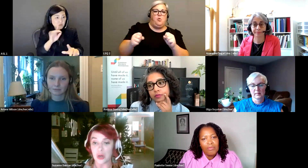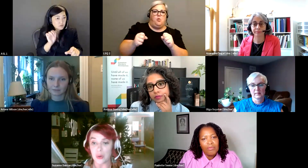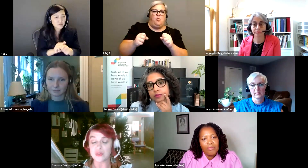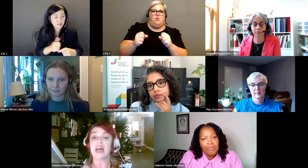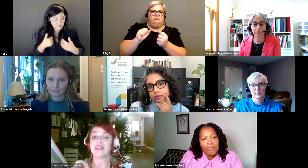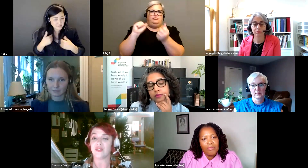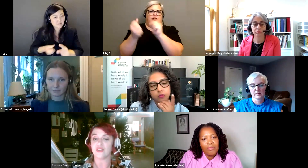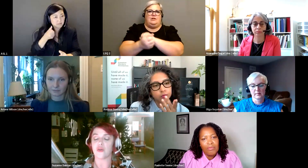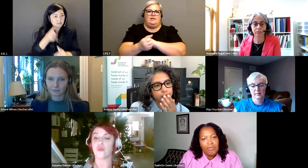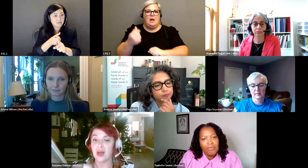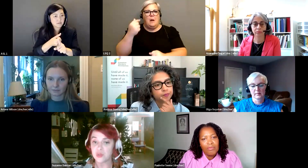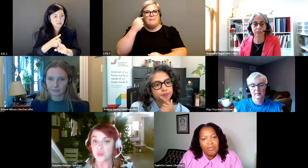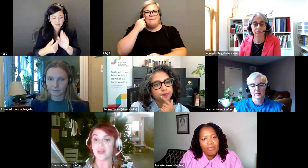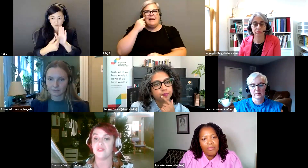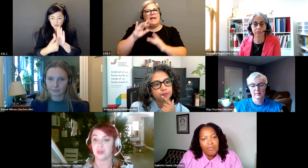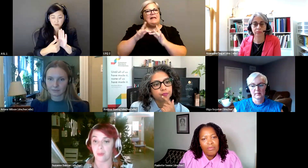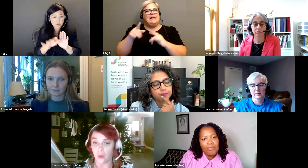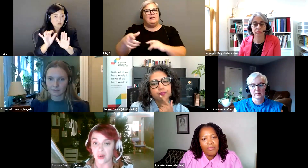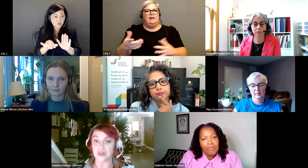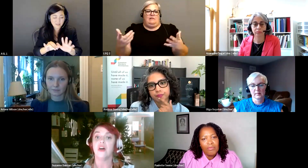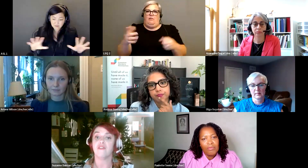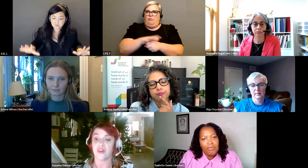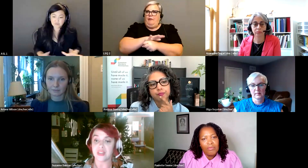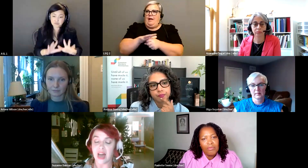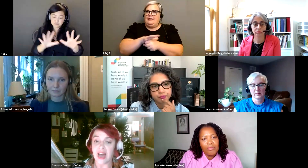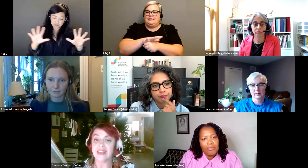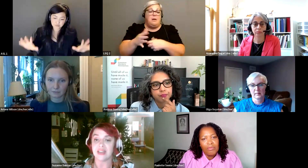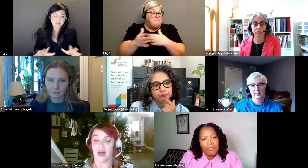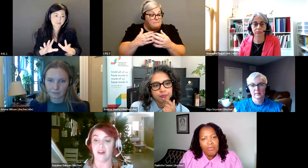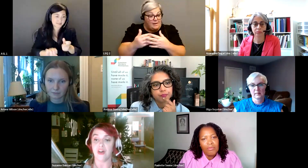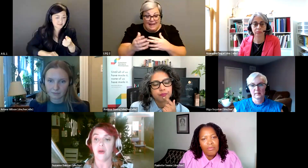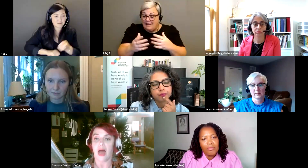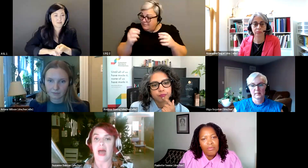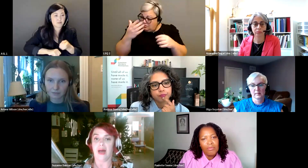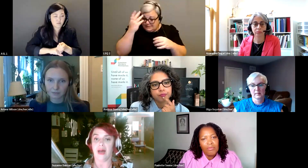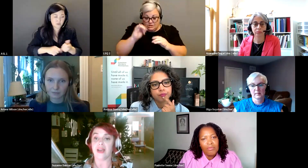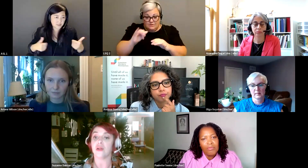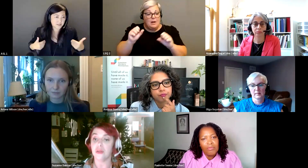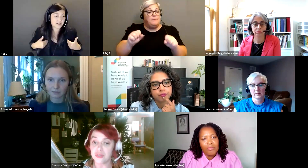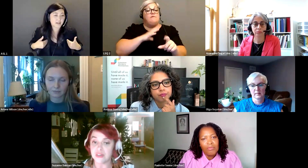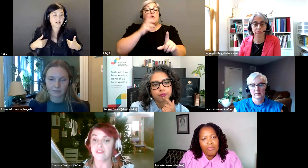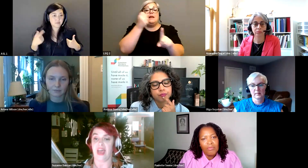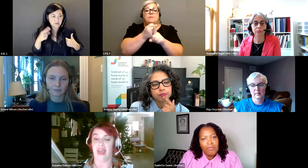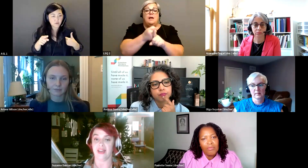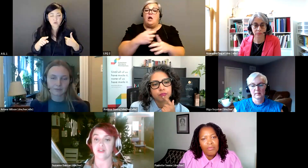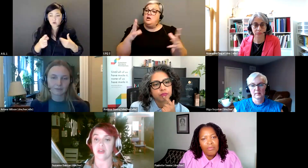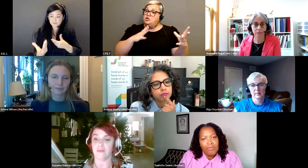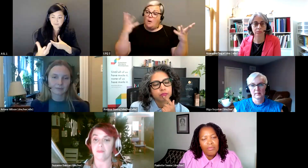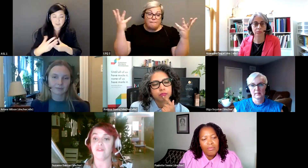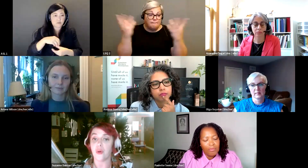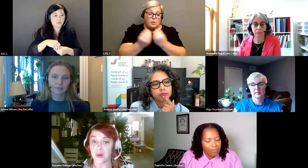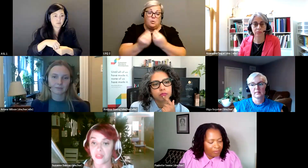really shows that there's a groundswell of support for the kinds of inclusive